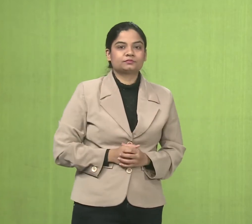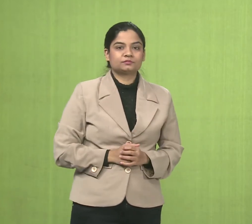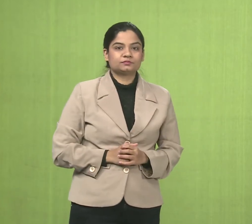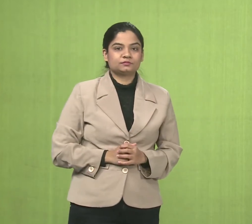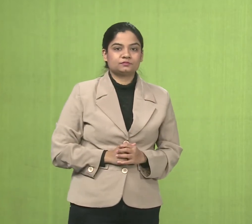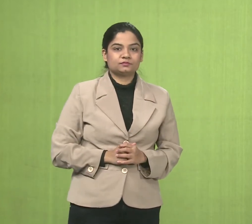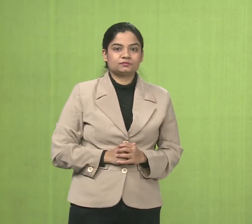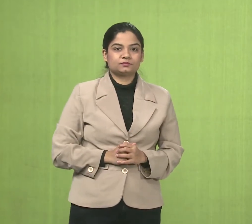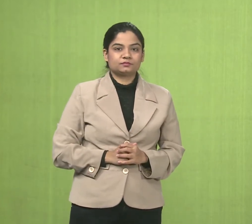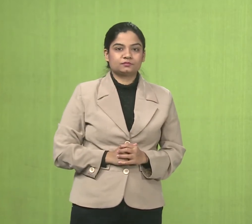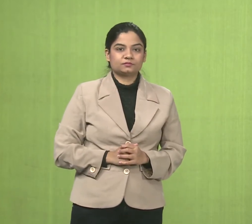measurement.